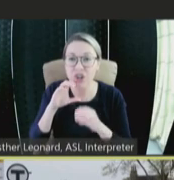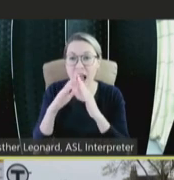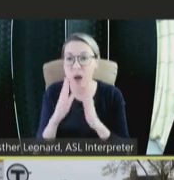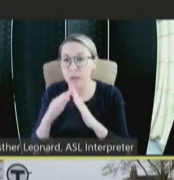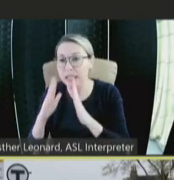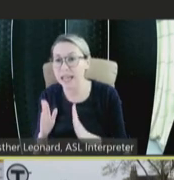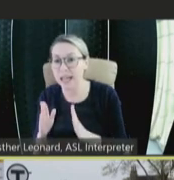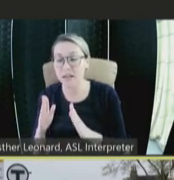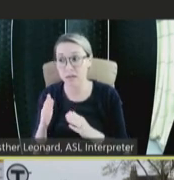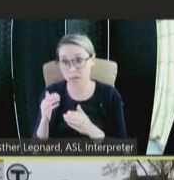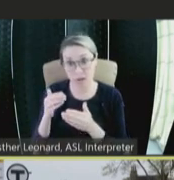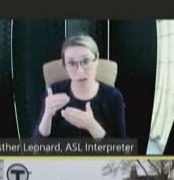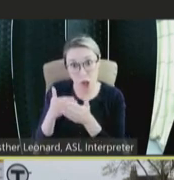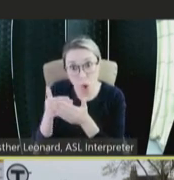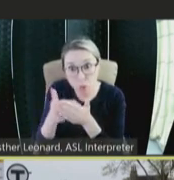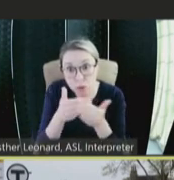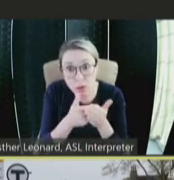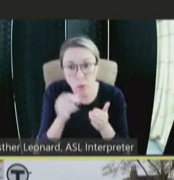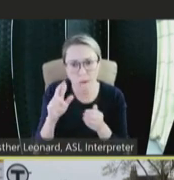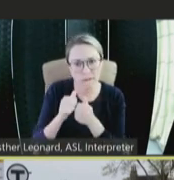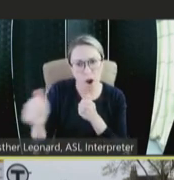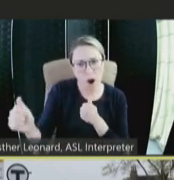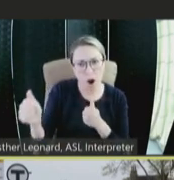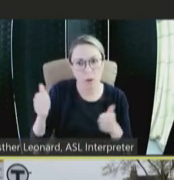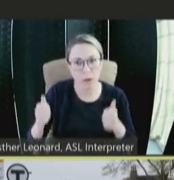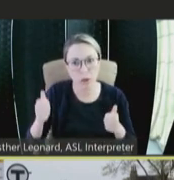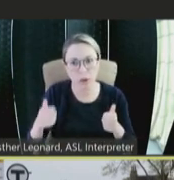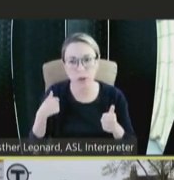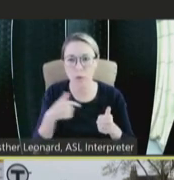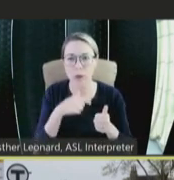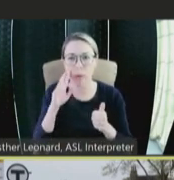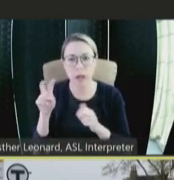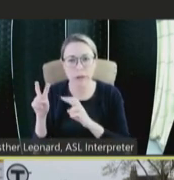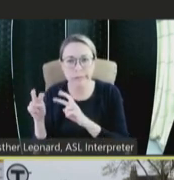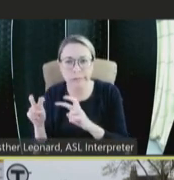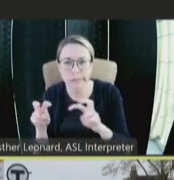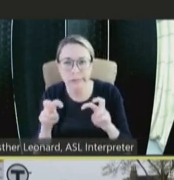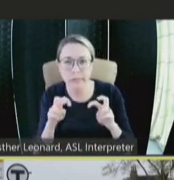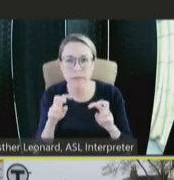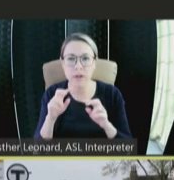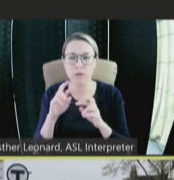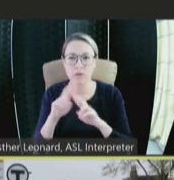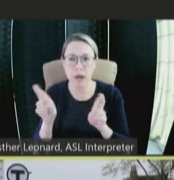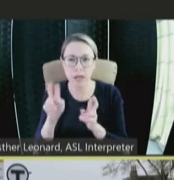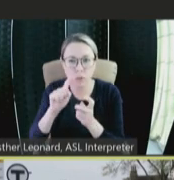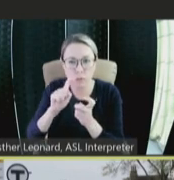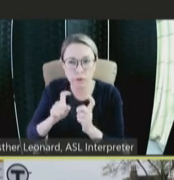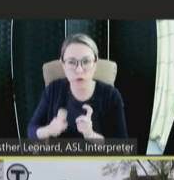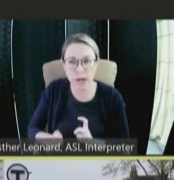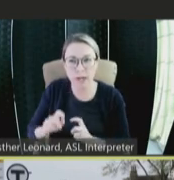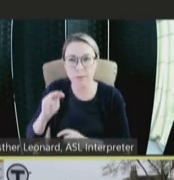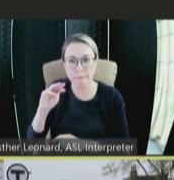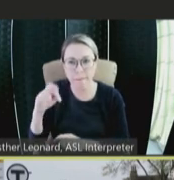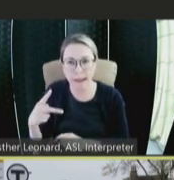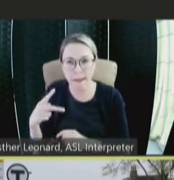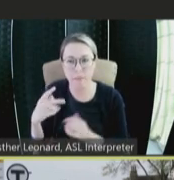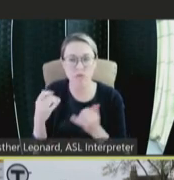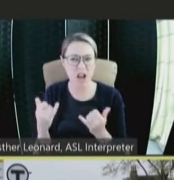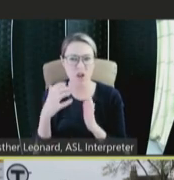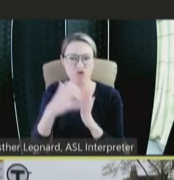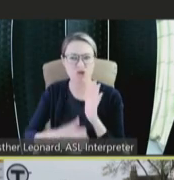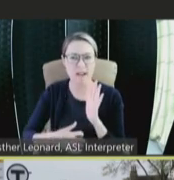all things that we are trying to keep in mind as we adjust the draft map and finalize it.